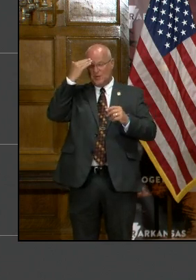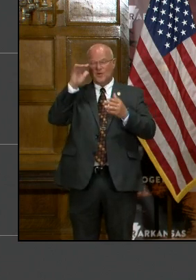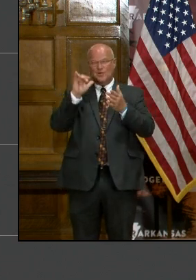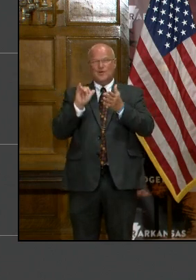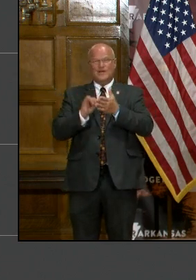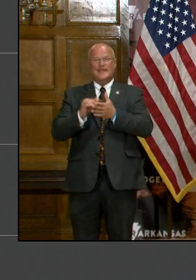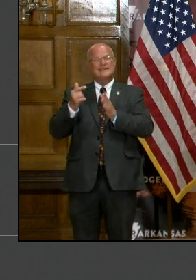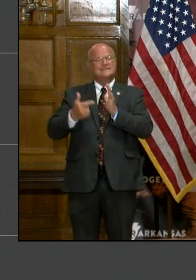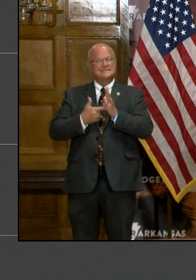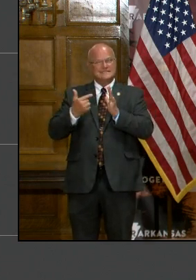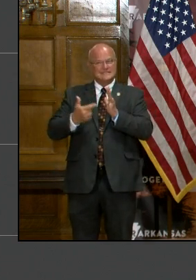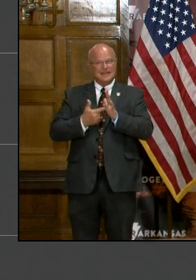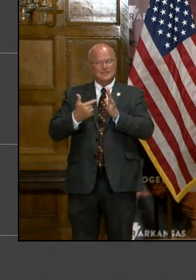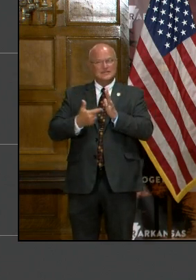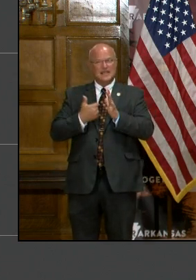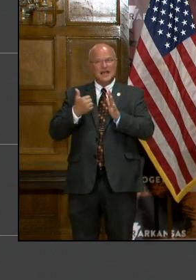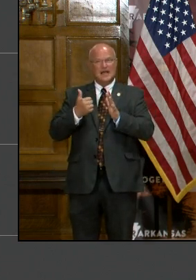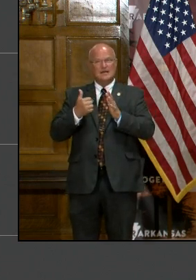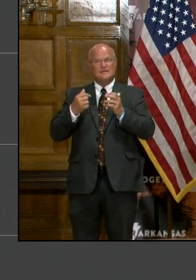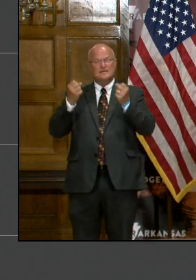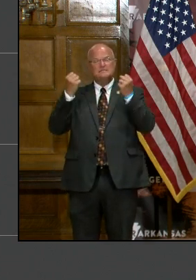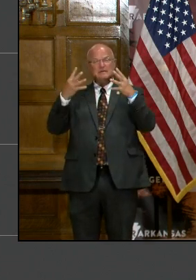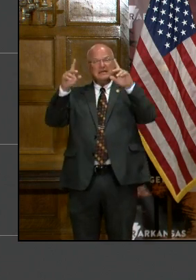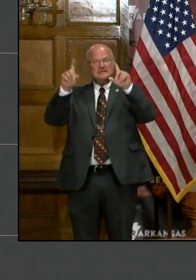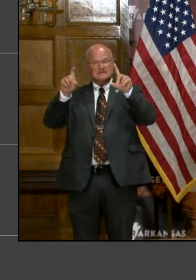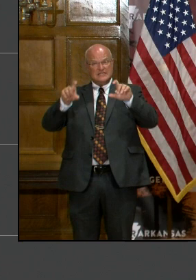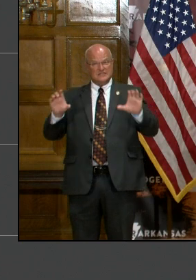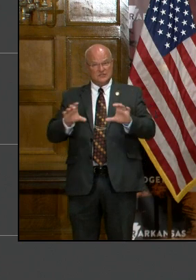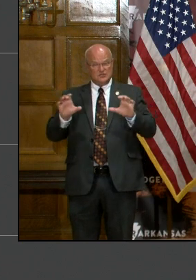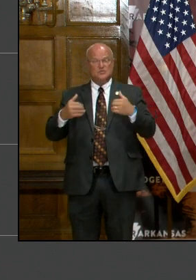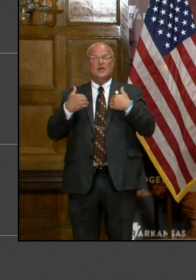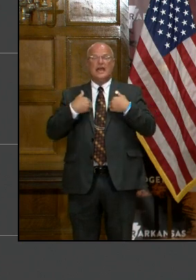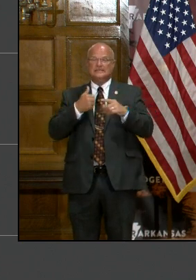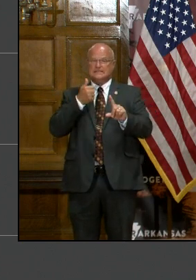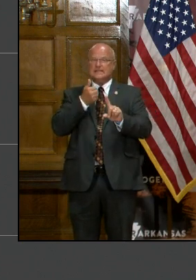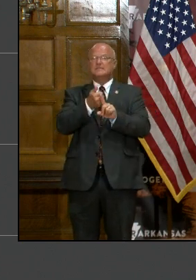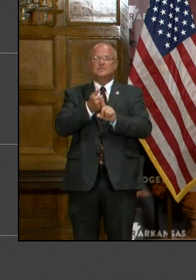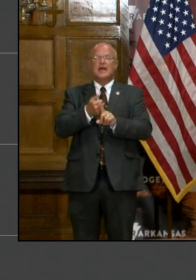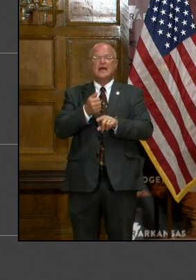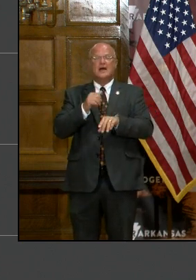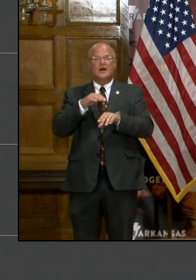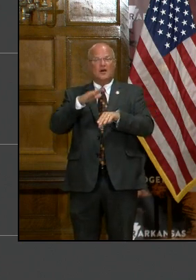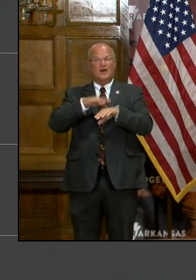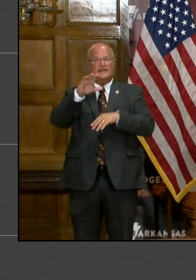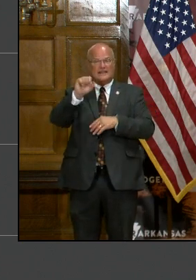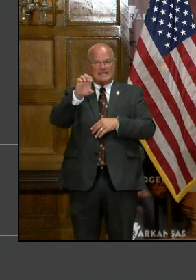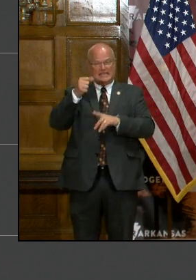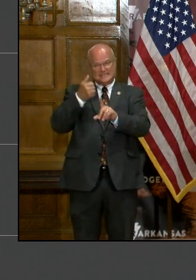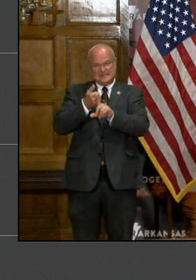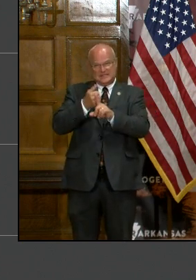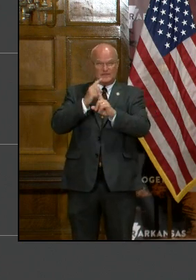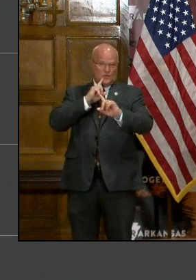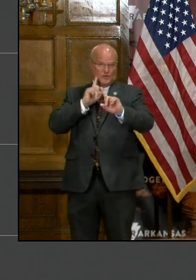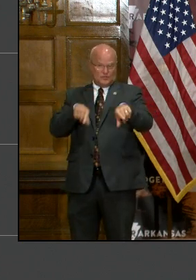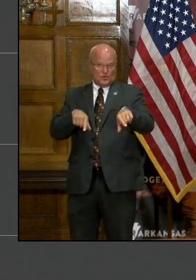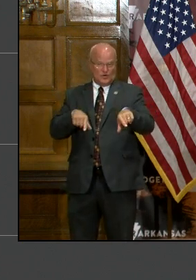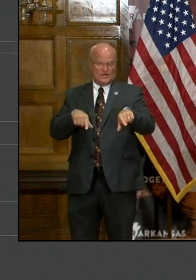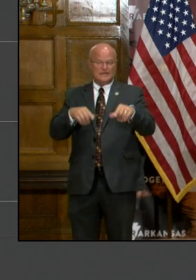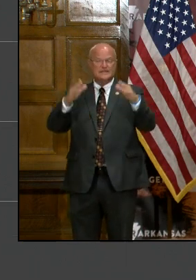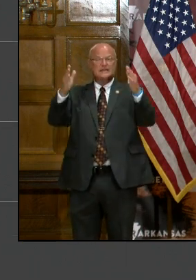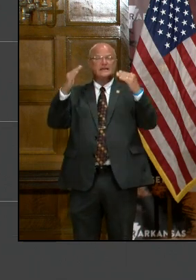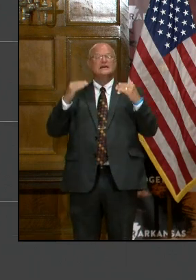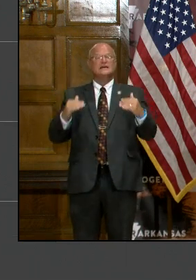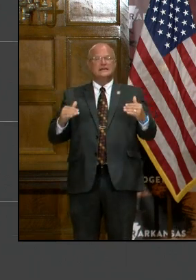that sometimes the amount of testing you do does have an impact on the cases that are reported. The